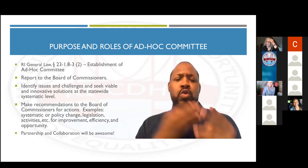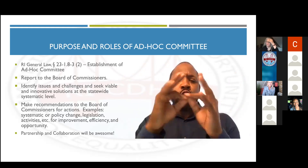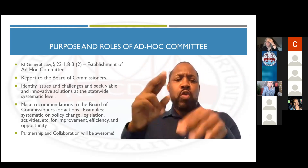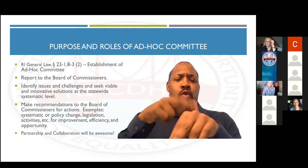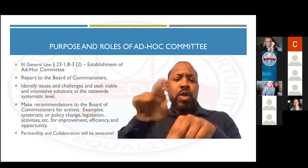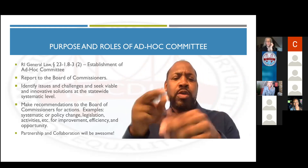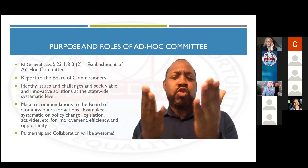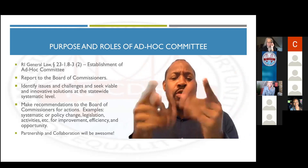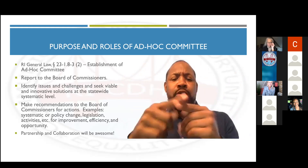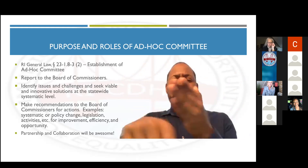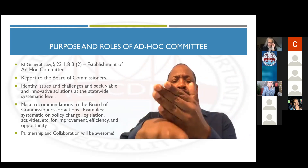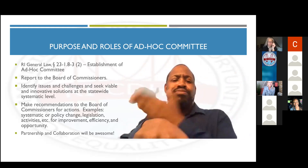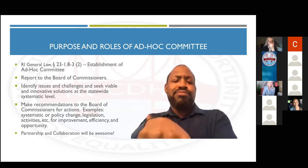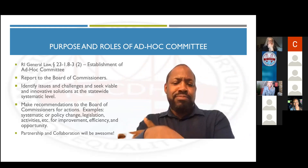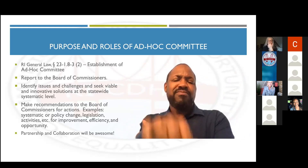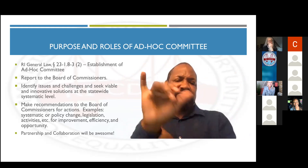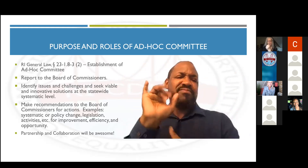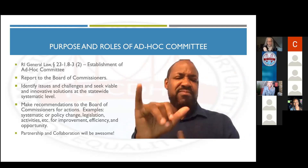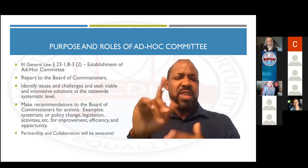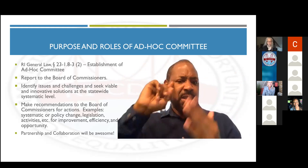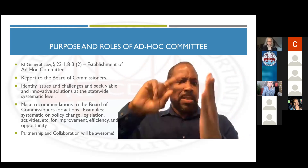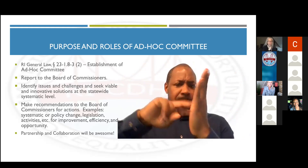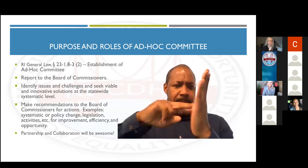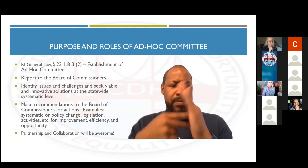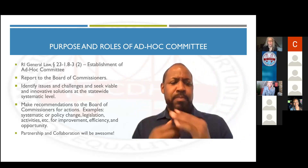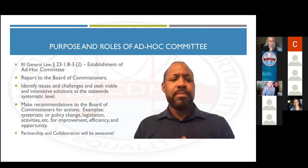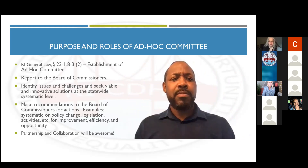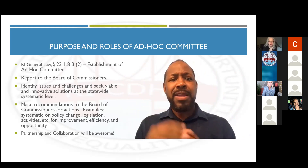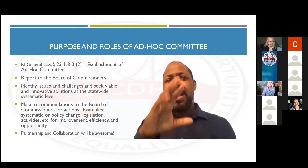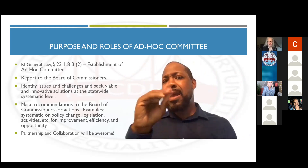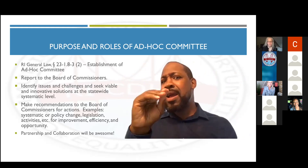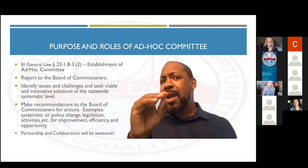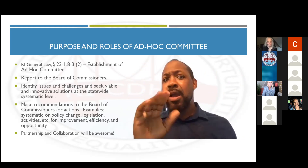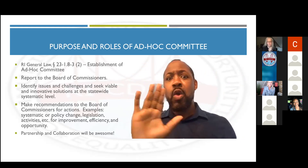to improve the interpreter referral service.